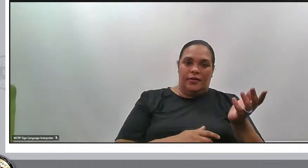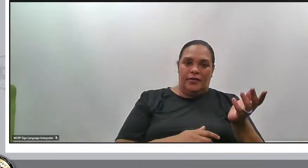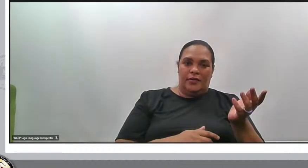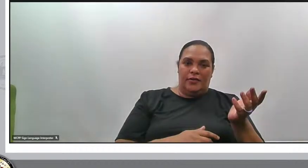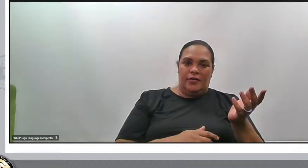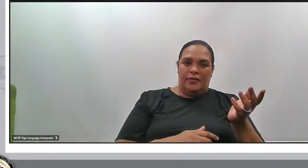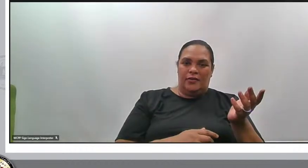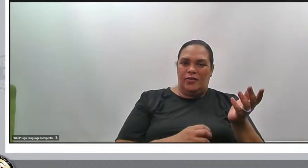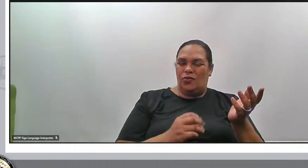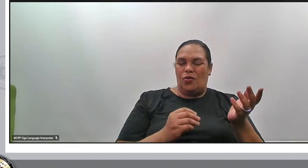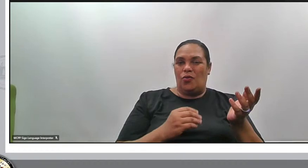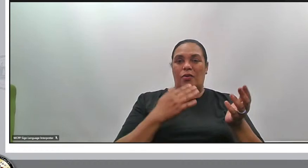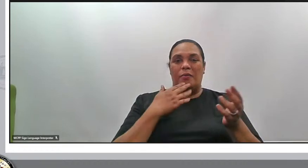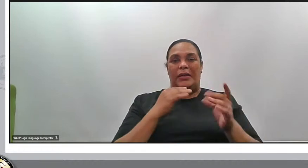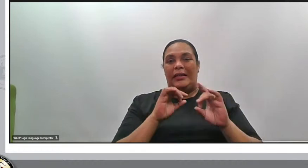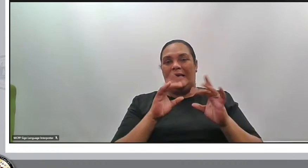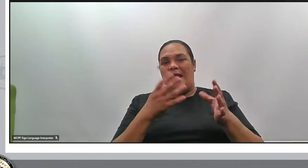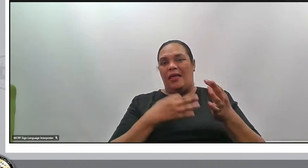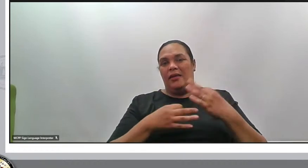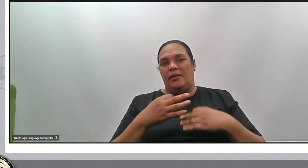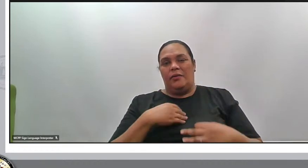Can I get clarity on that one?